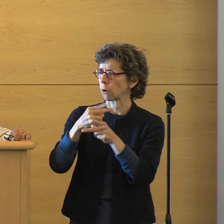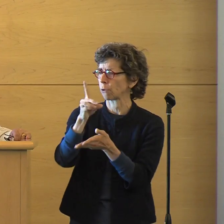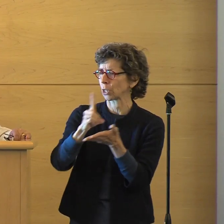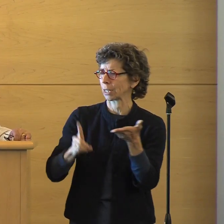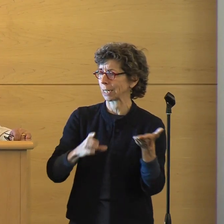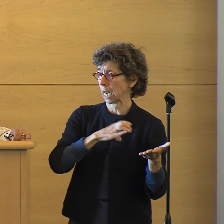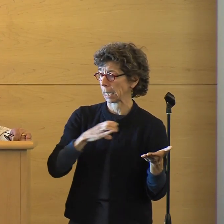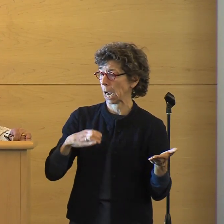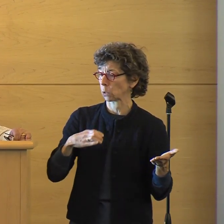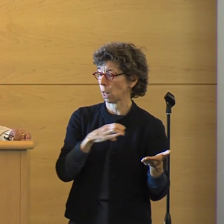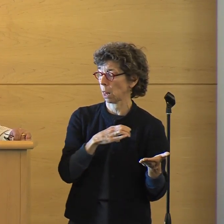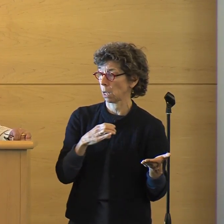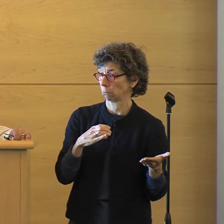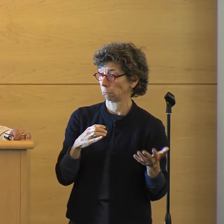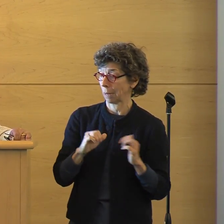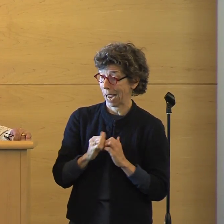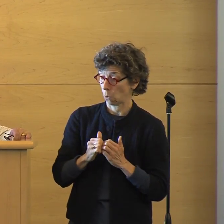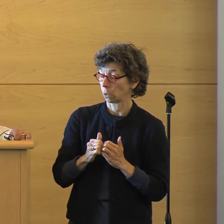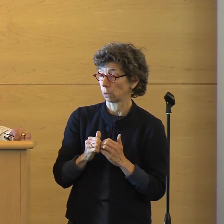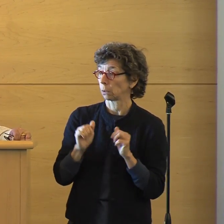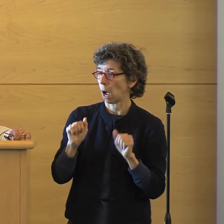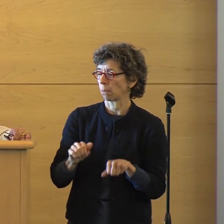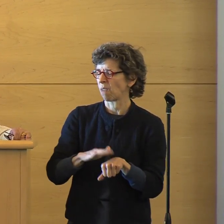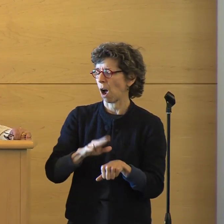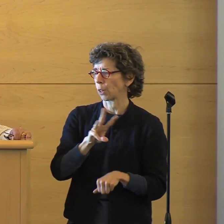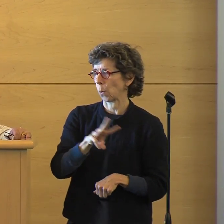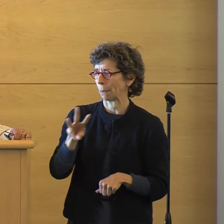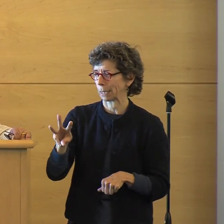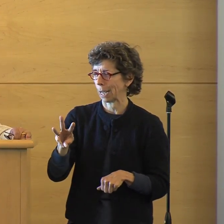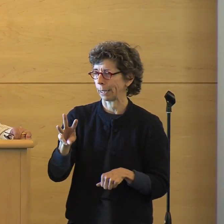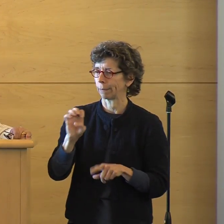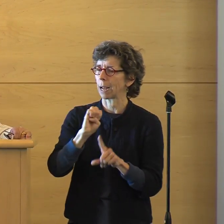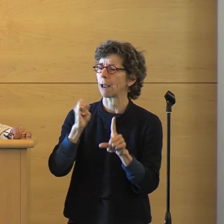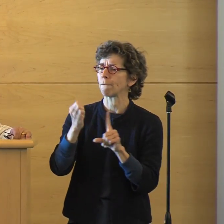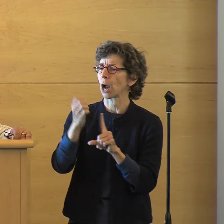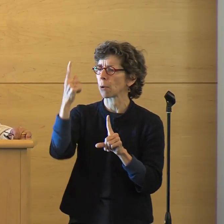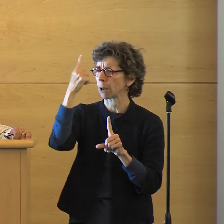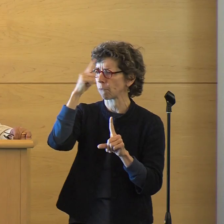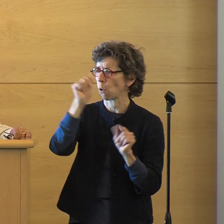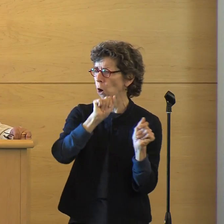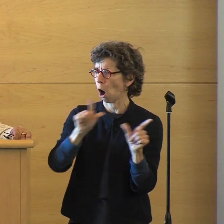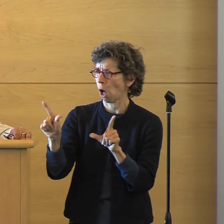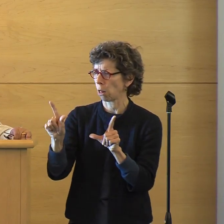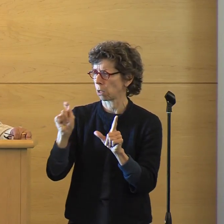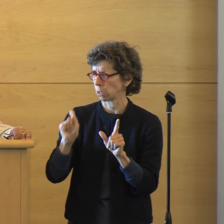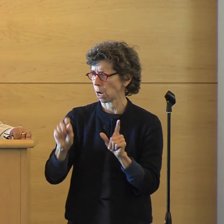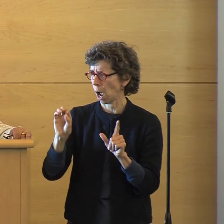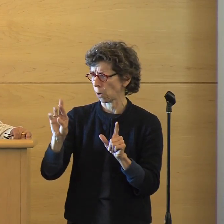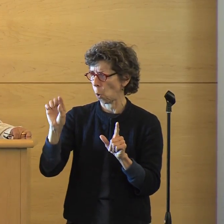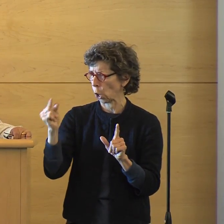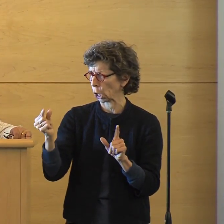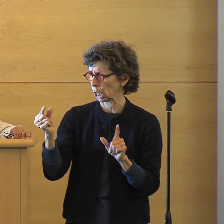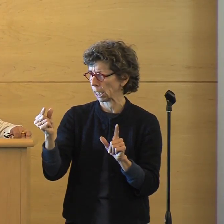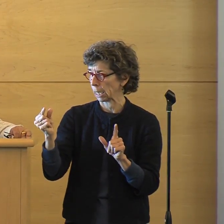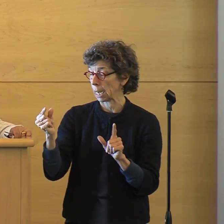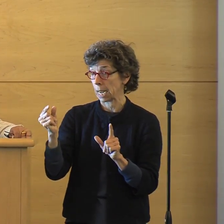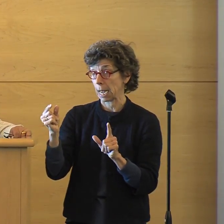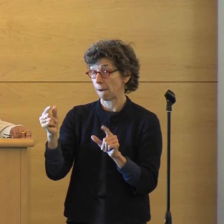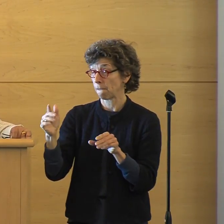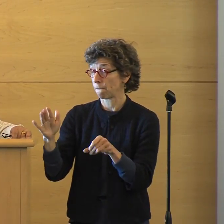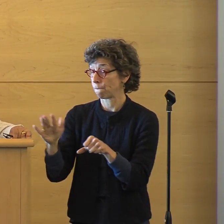appreciate all of you being here today. I would also really encourage you If you would like to join the listserv